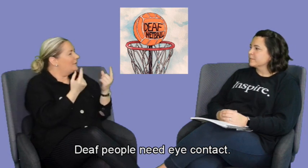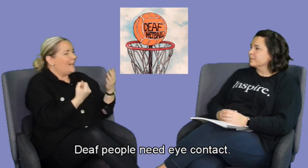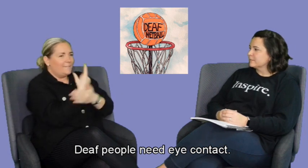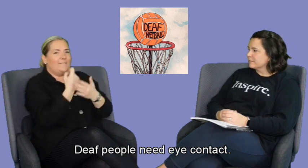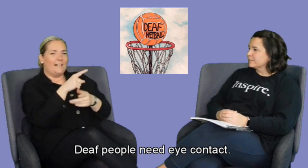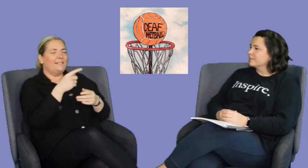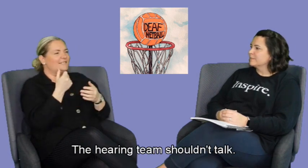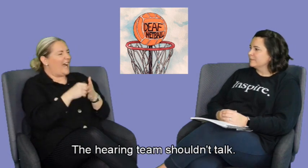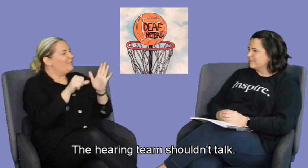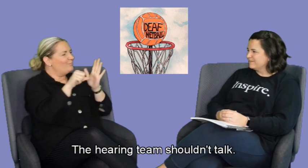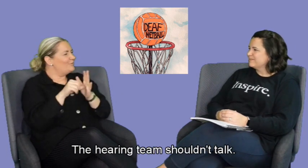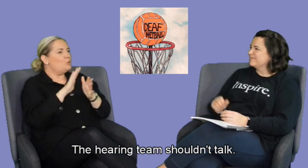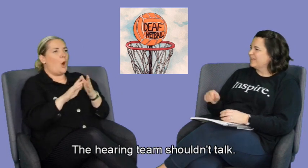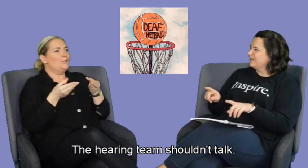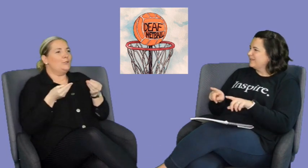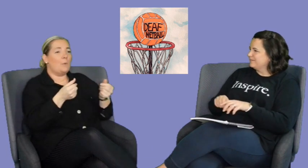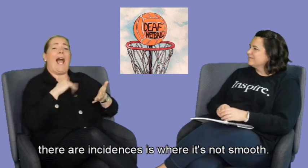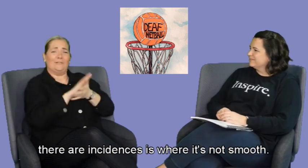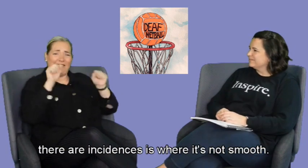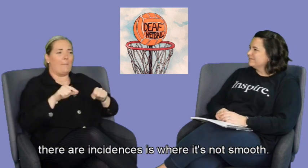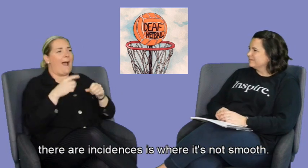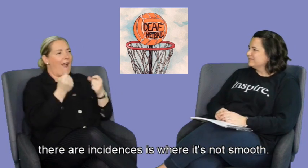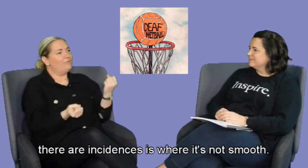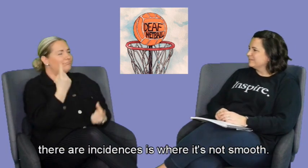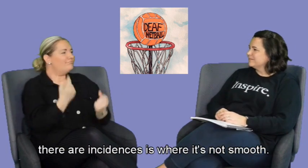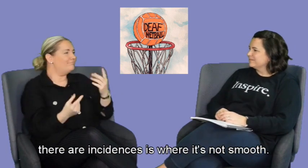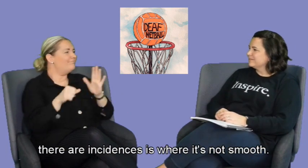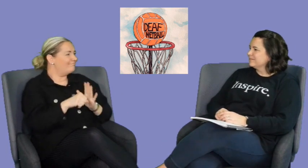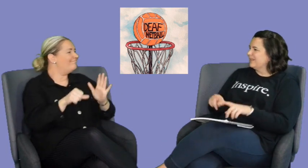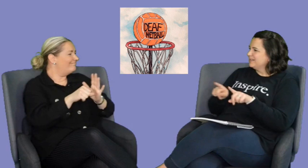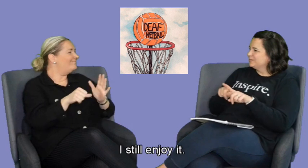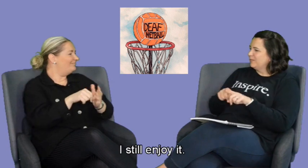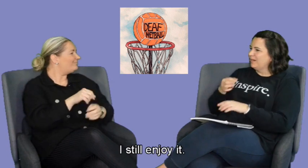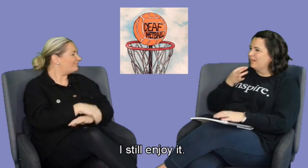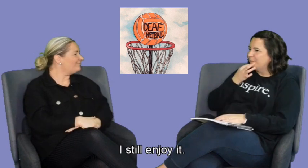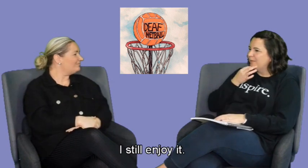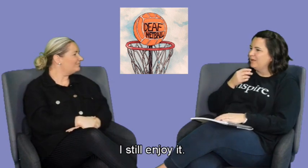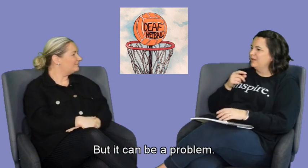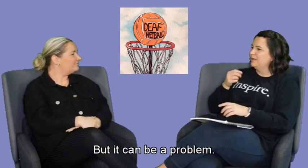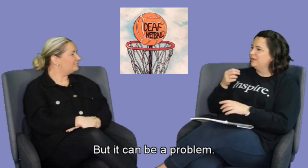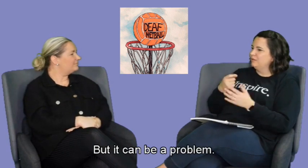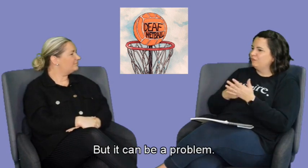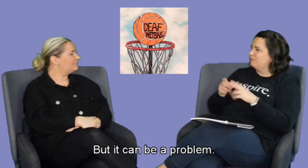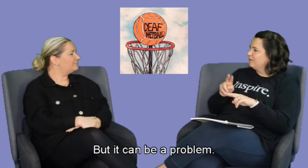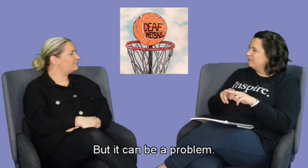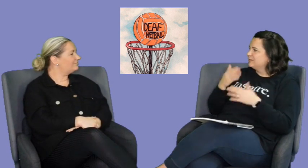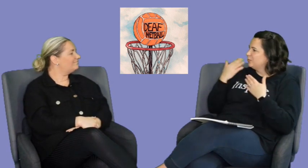eye contact, the hearing team shouldn't talk. So there are incidences where it's not smooth. I still enjoy it, but it can be a problem.